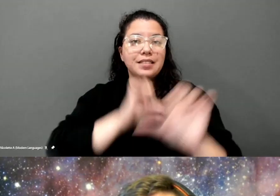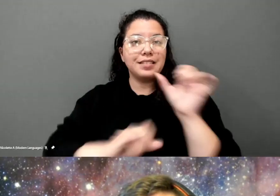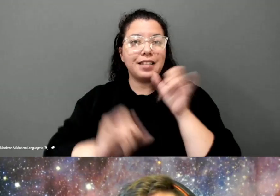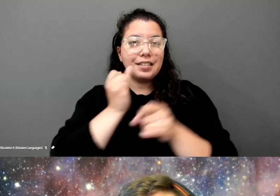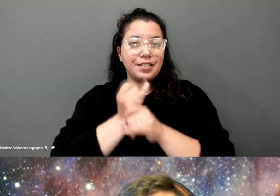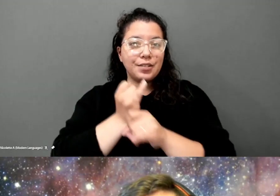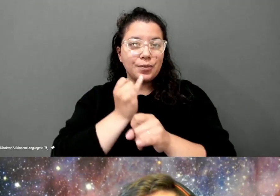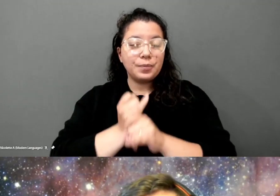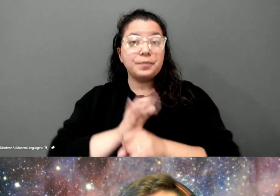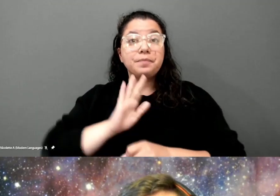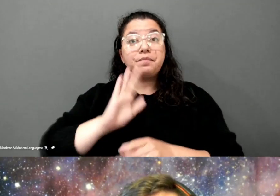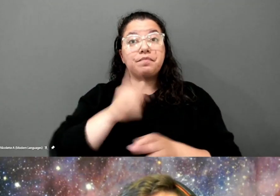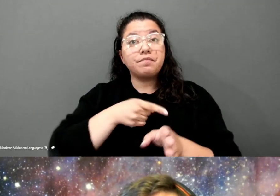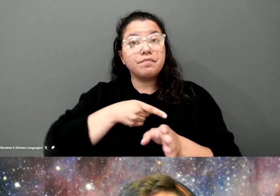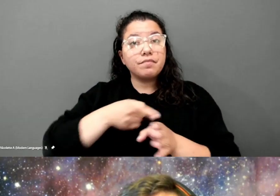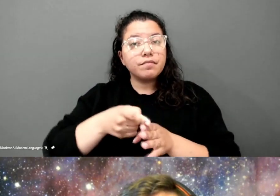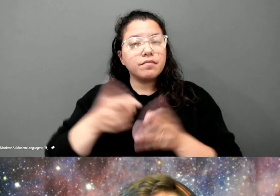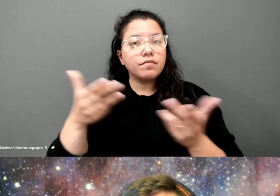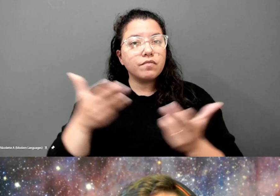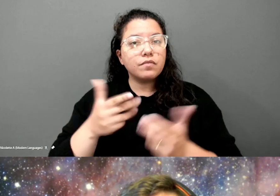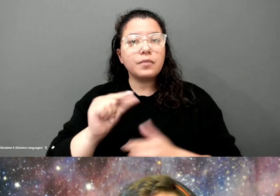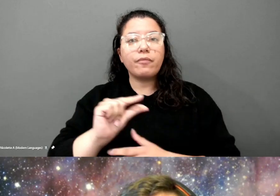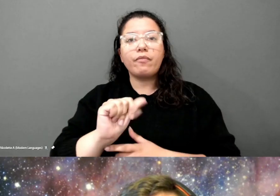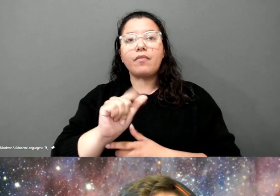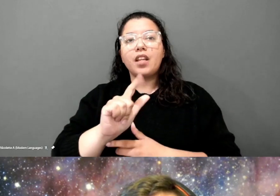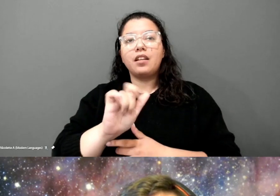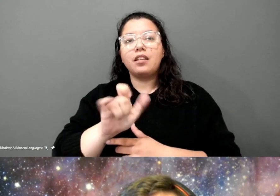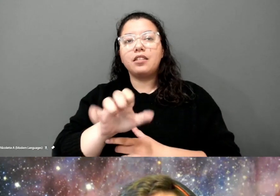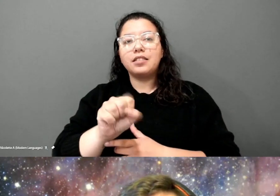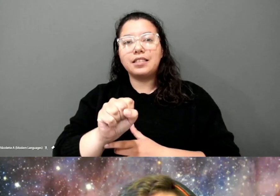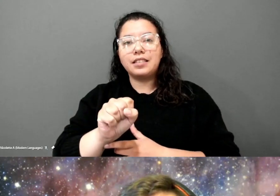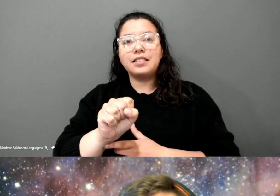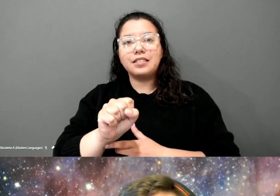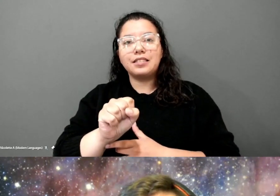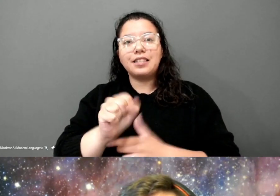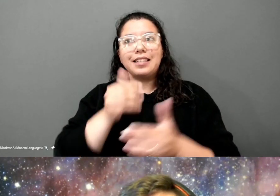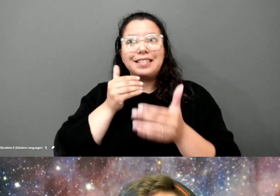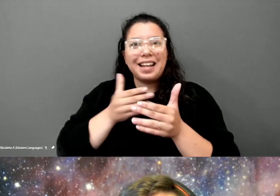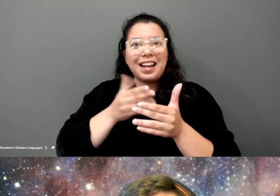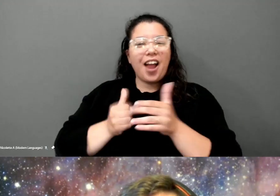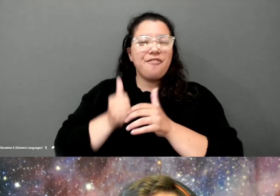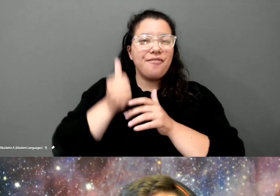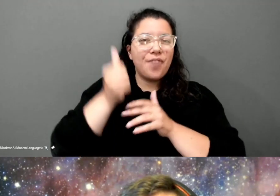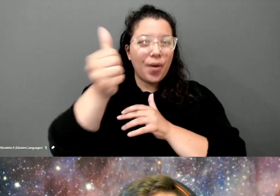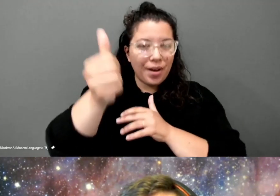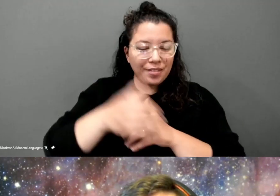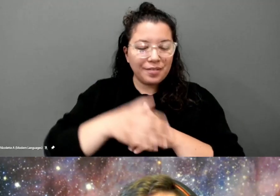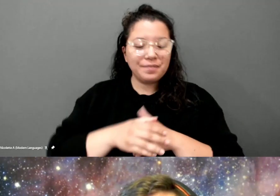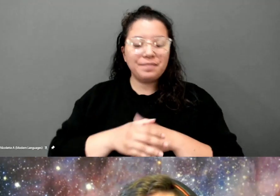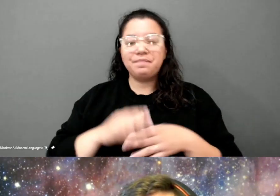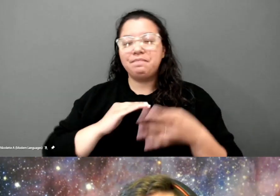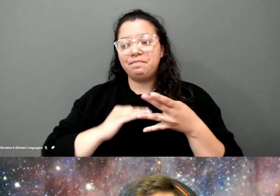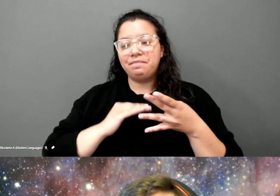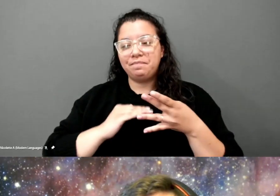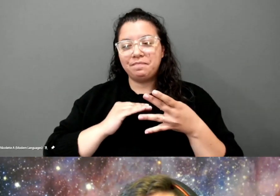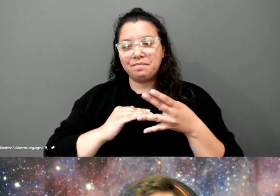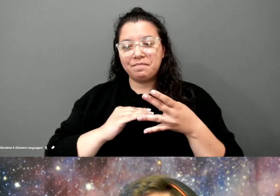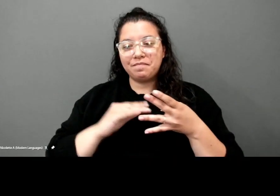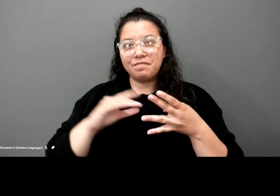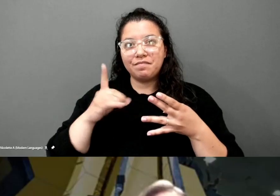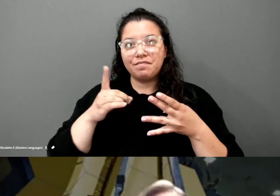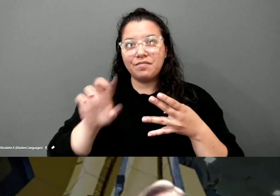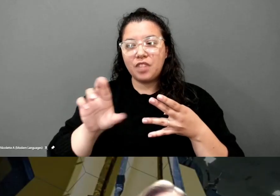his expertise is in galaxies, both near and far. Next, we have Dr.